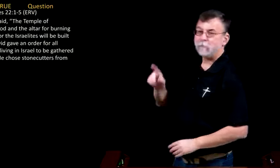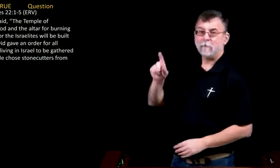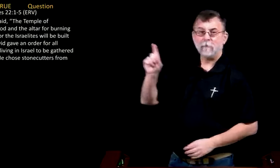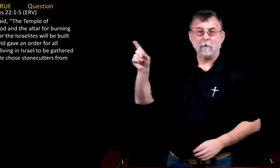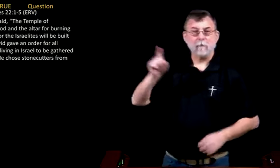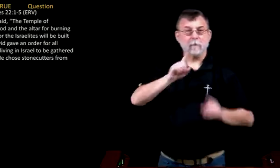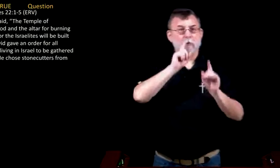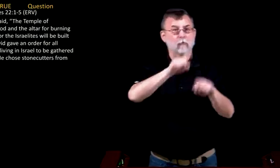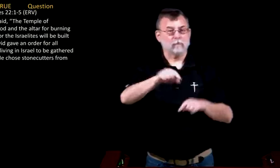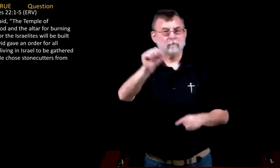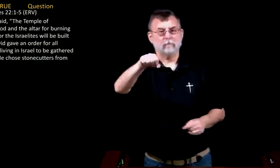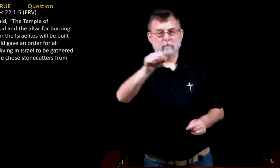true.